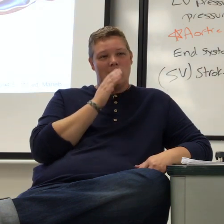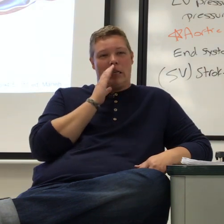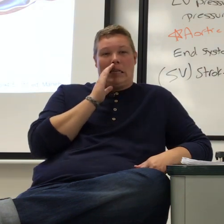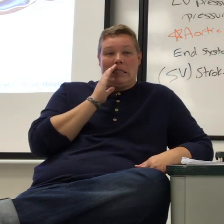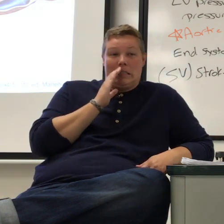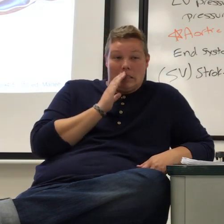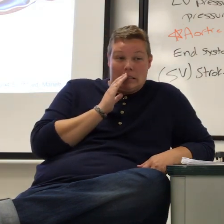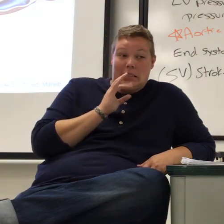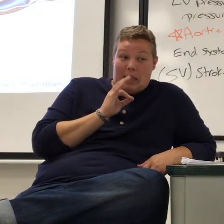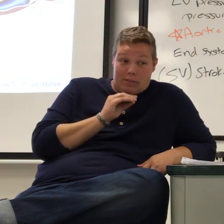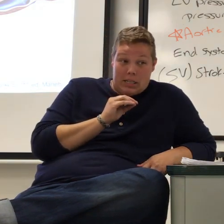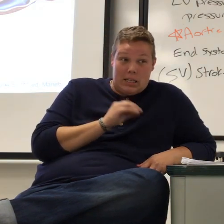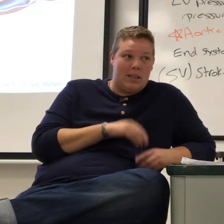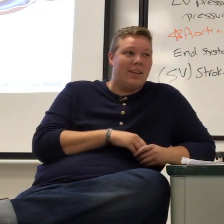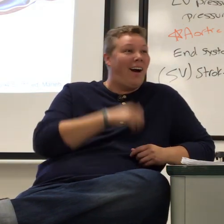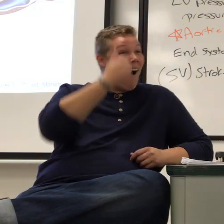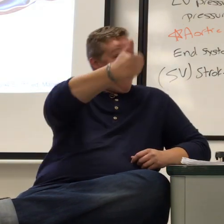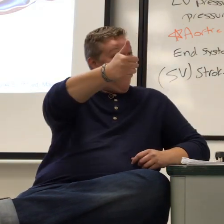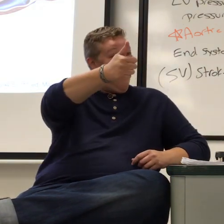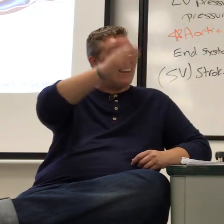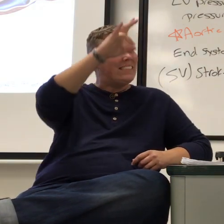You got it.